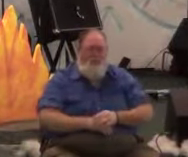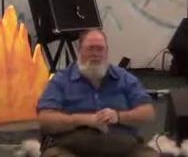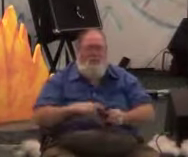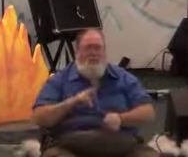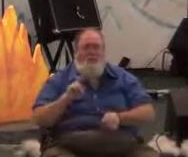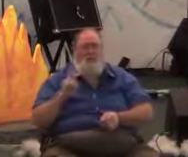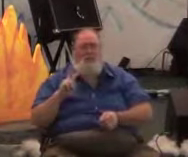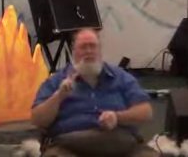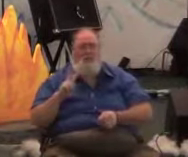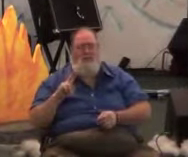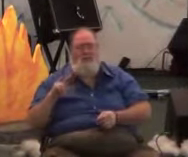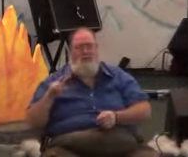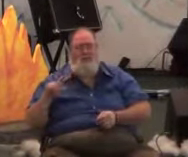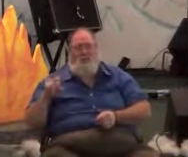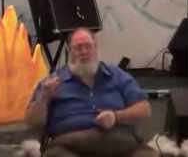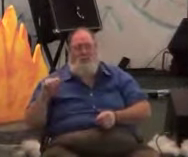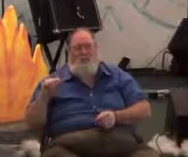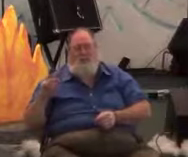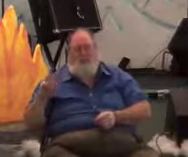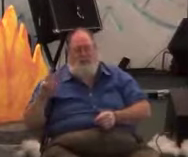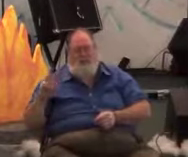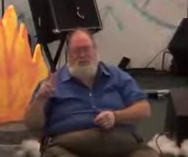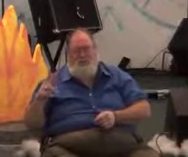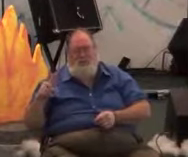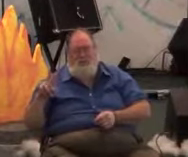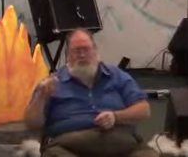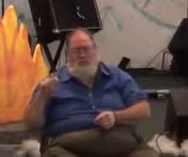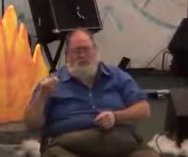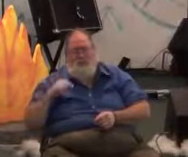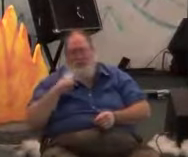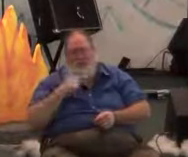says, without wood, a fire goes out.